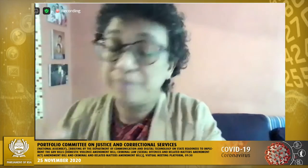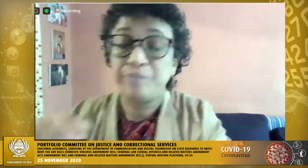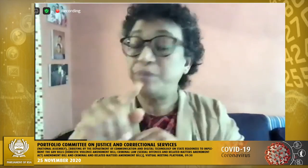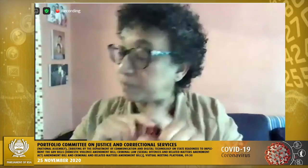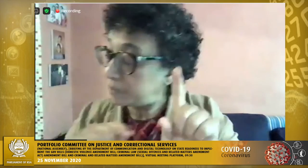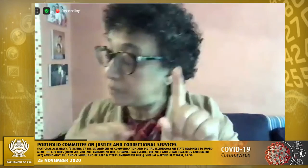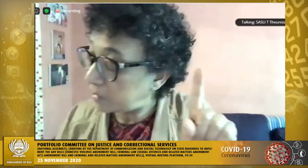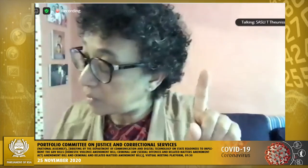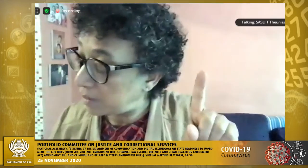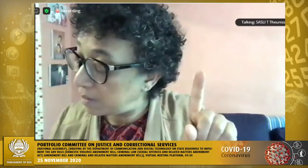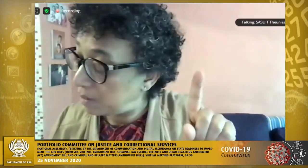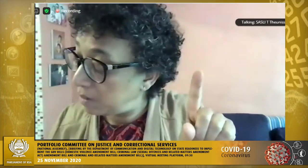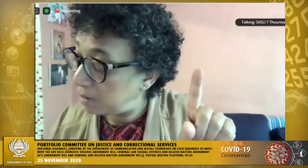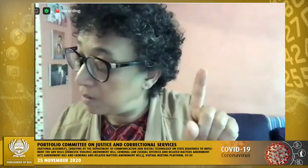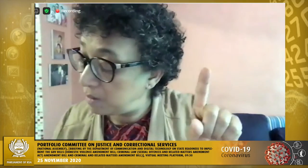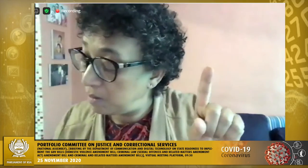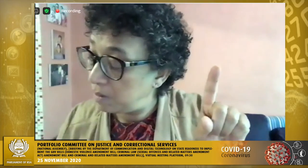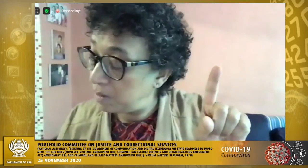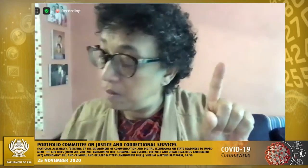violence.